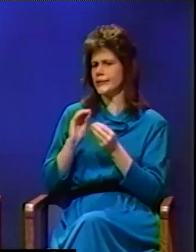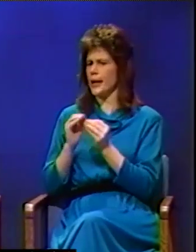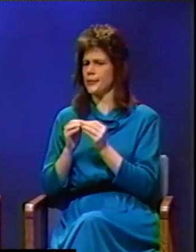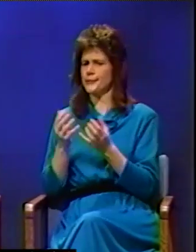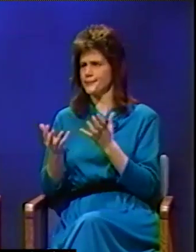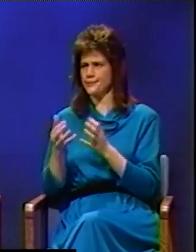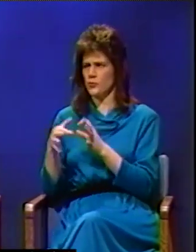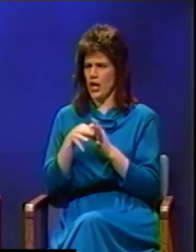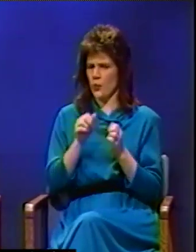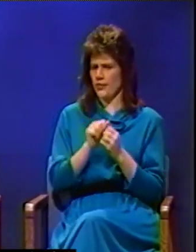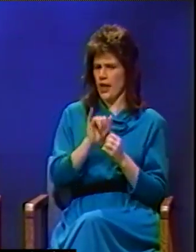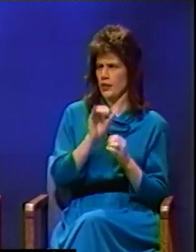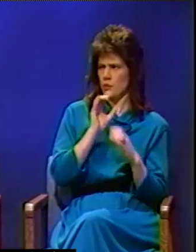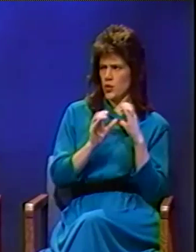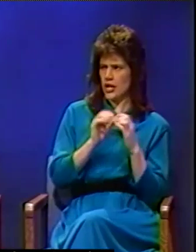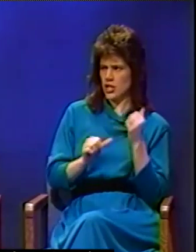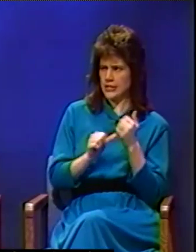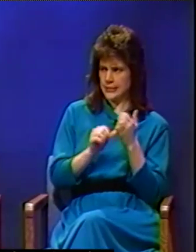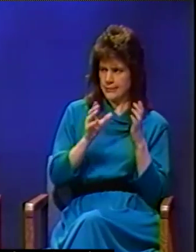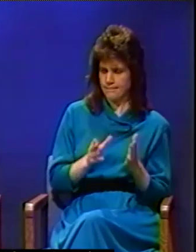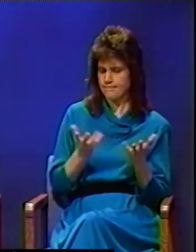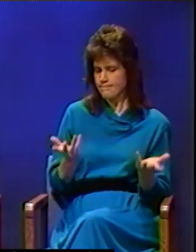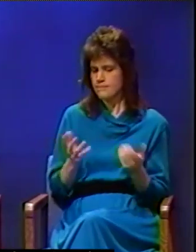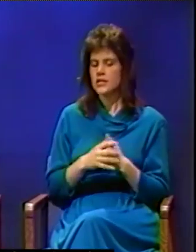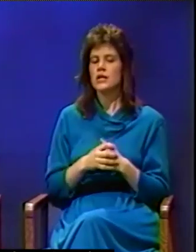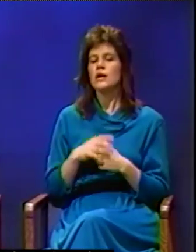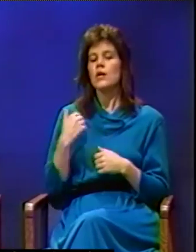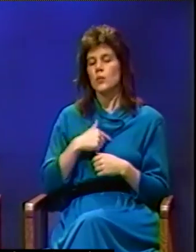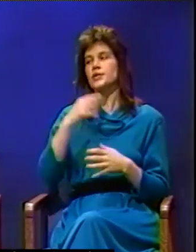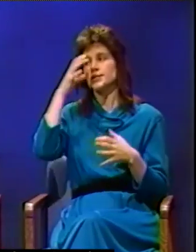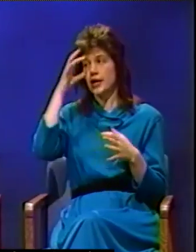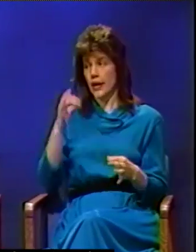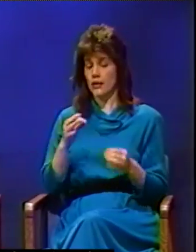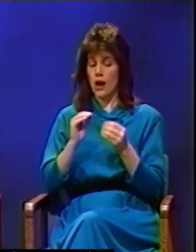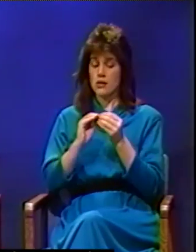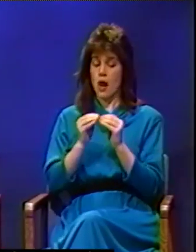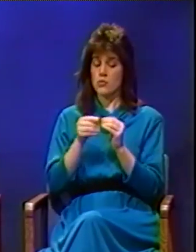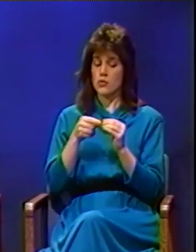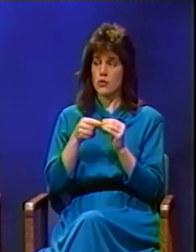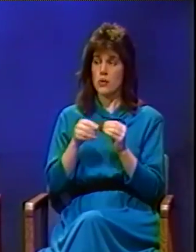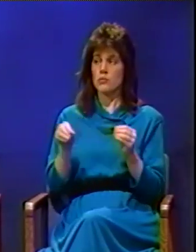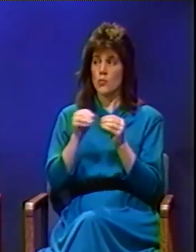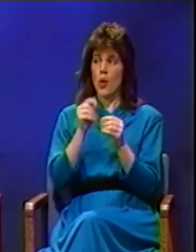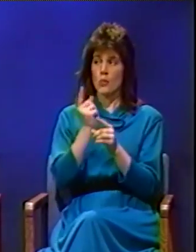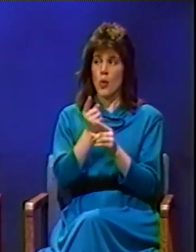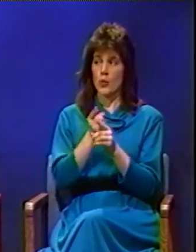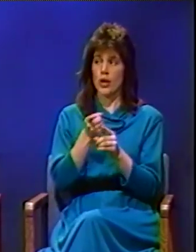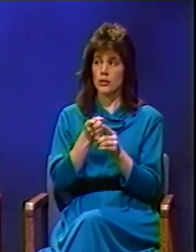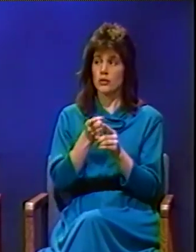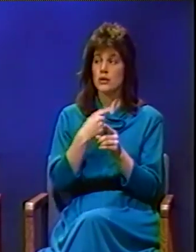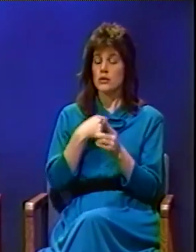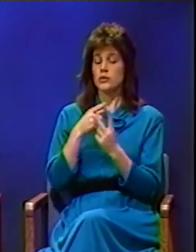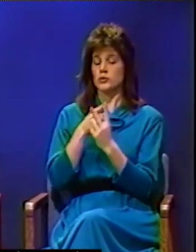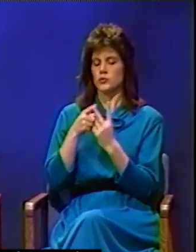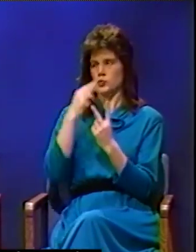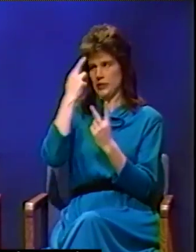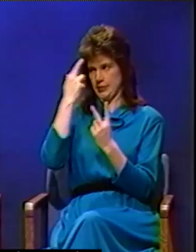associated with the communication assistance. We decided that a number would be more appropriate for two reasons, really.